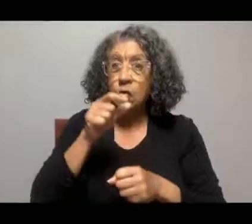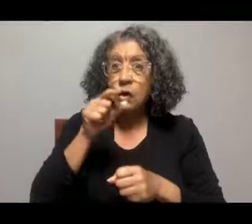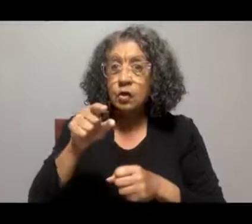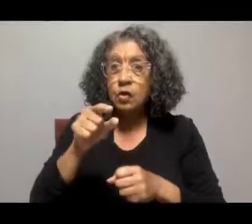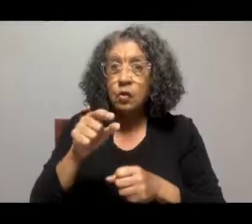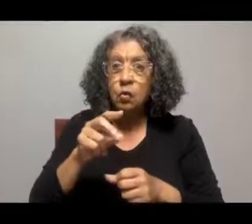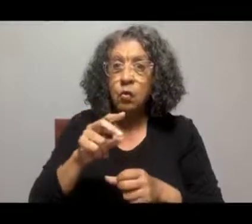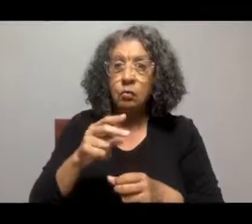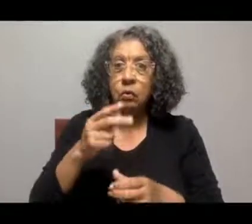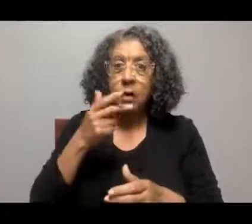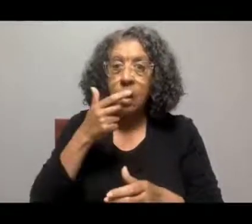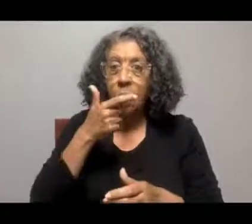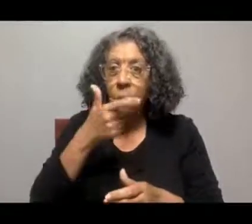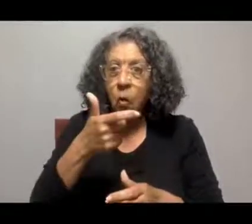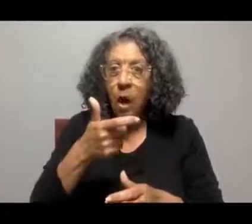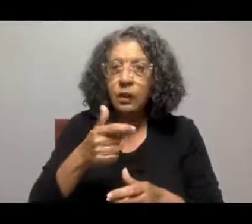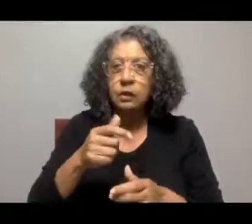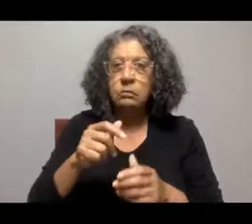Make sure you